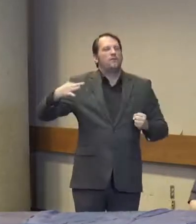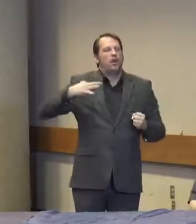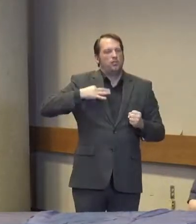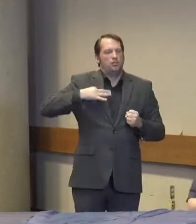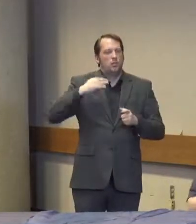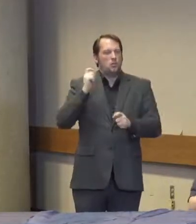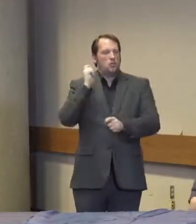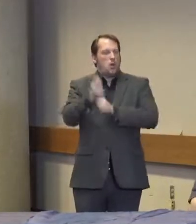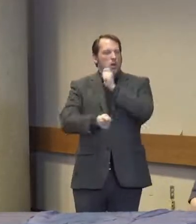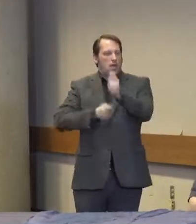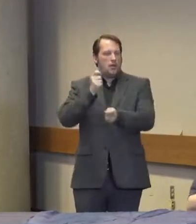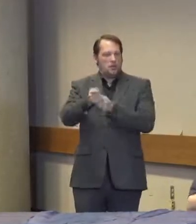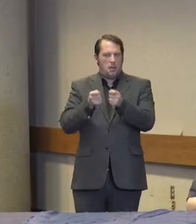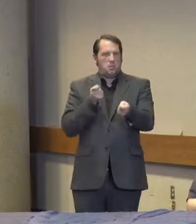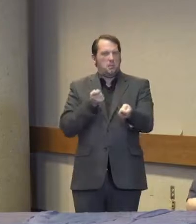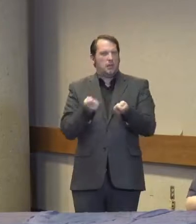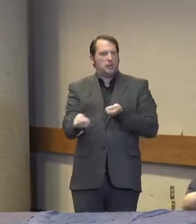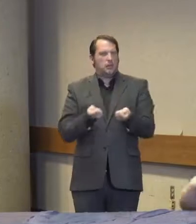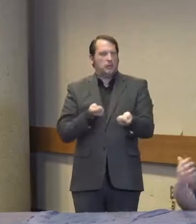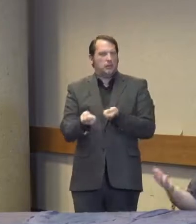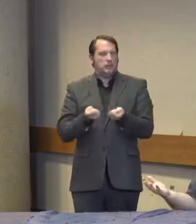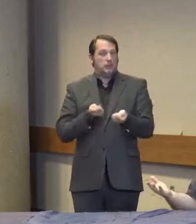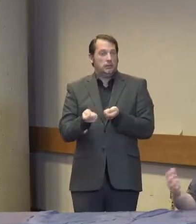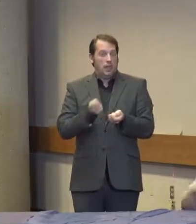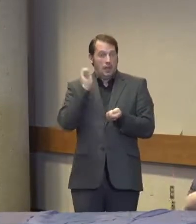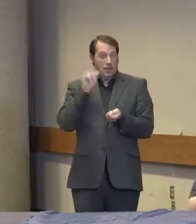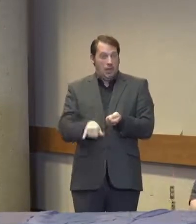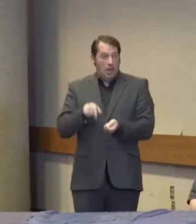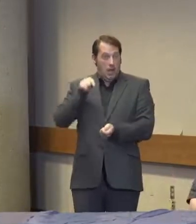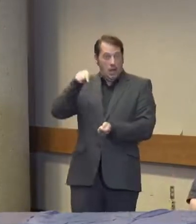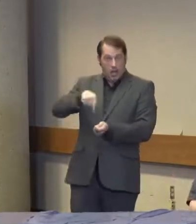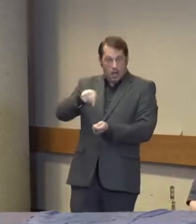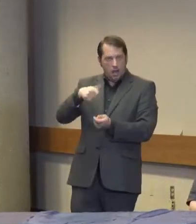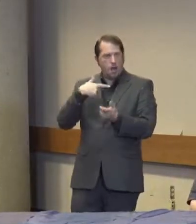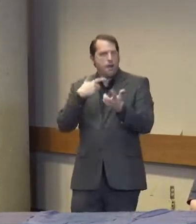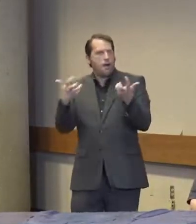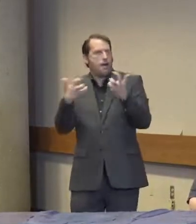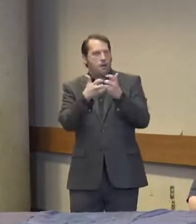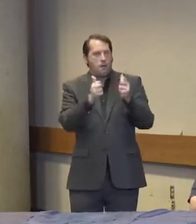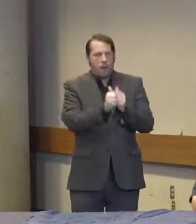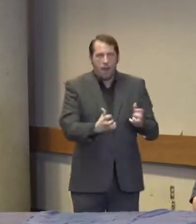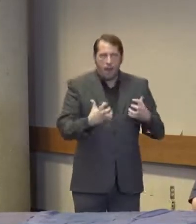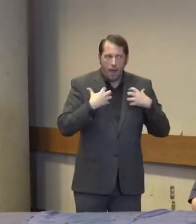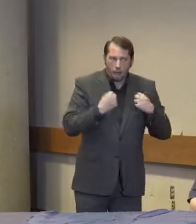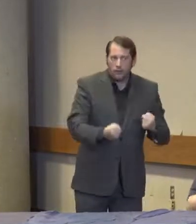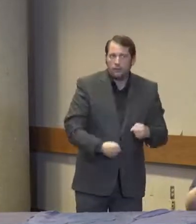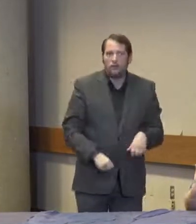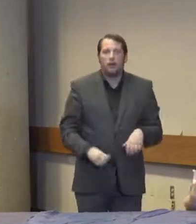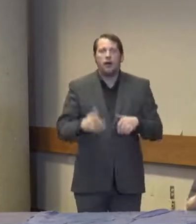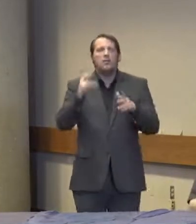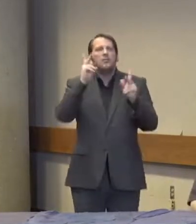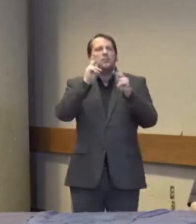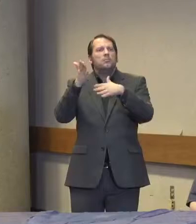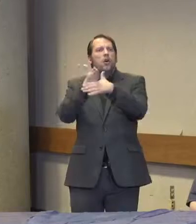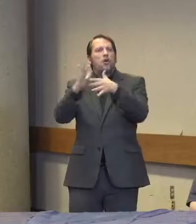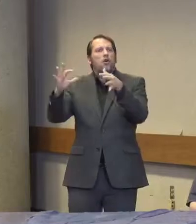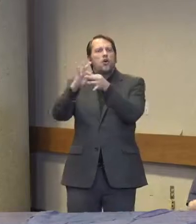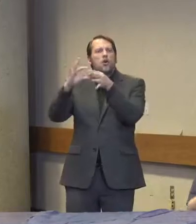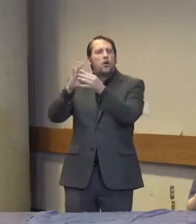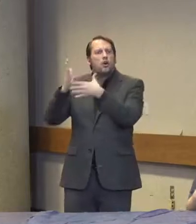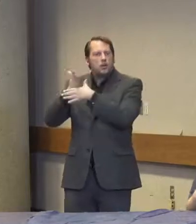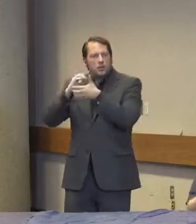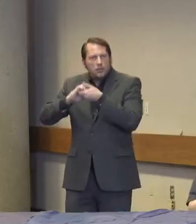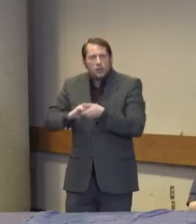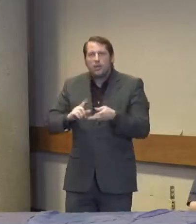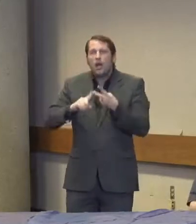between Emergency Management, Health, the Office of Community Partnerships, our nonprofit community, our faith community. We